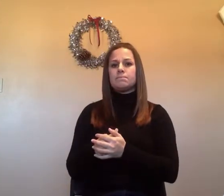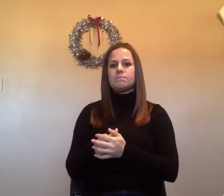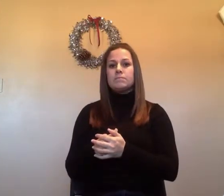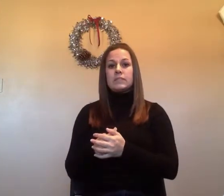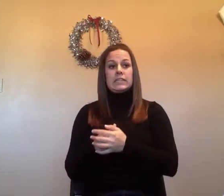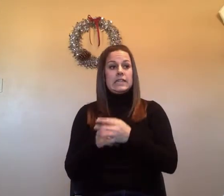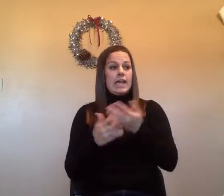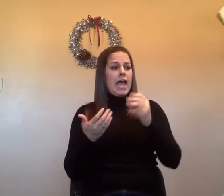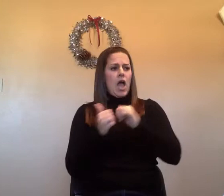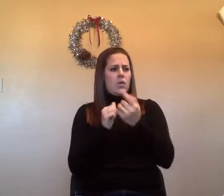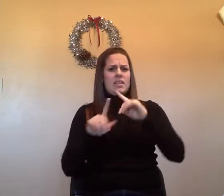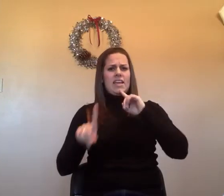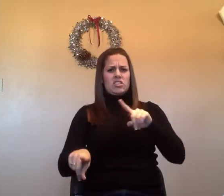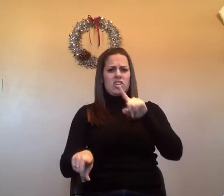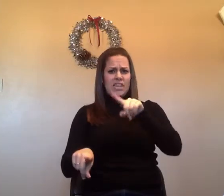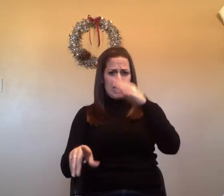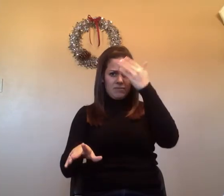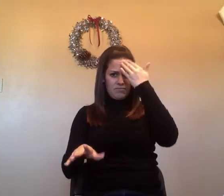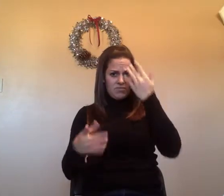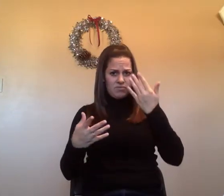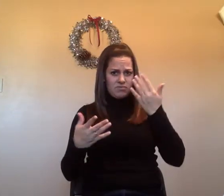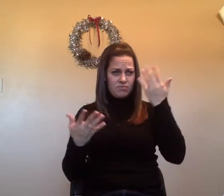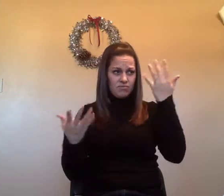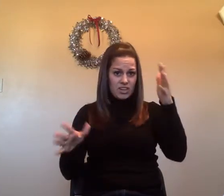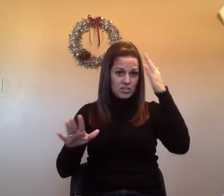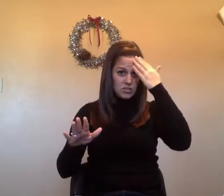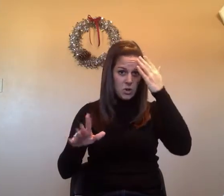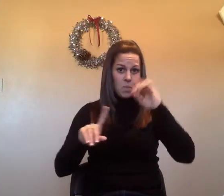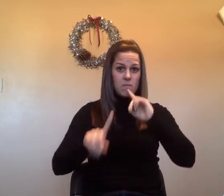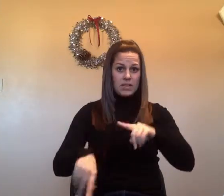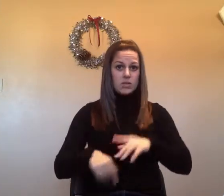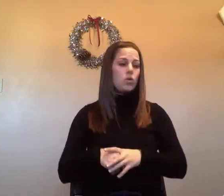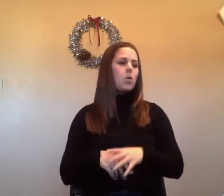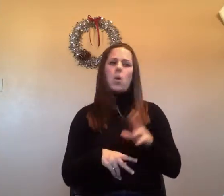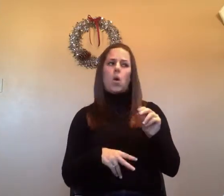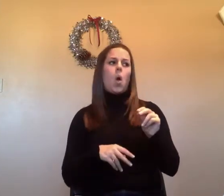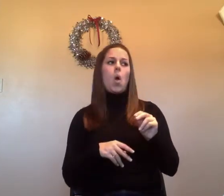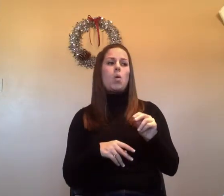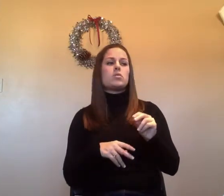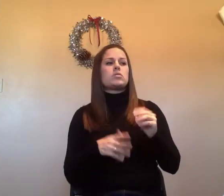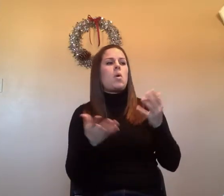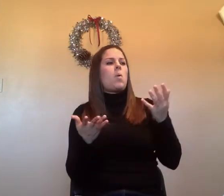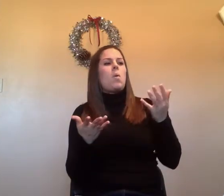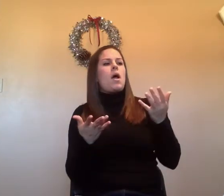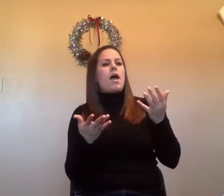to it? No. So what does he have to use to try to give me a good answer for Ted?